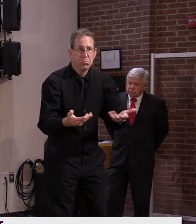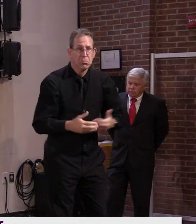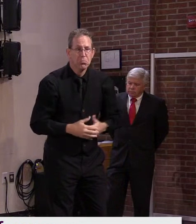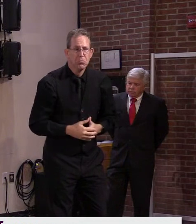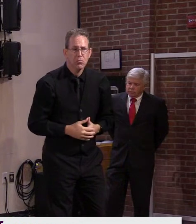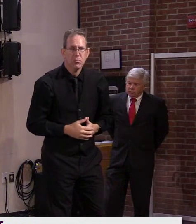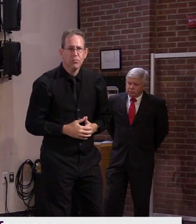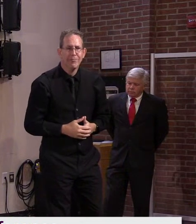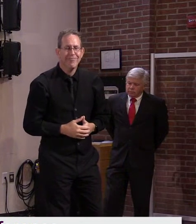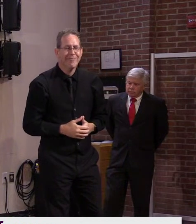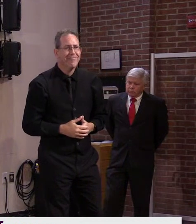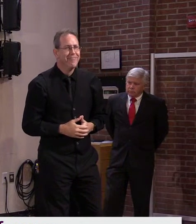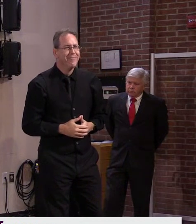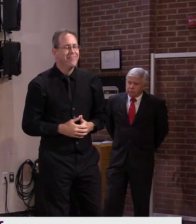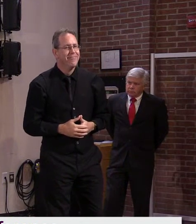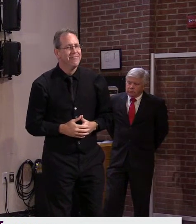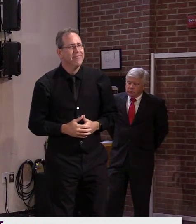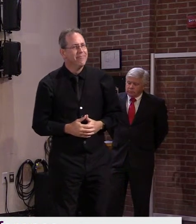or show up for testing.